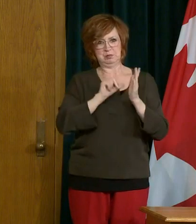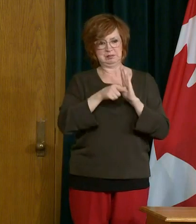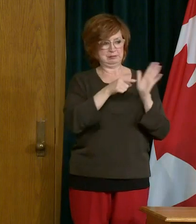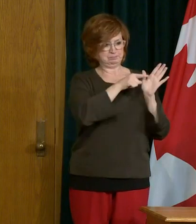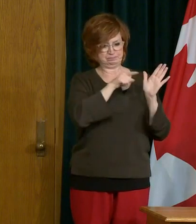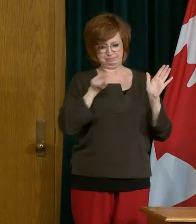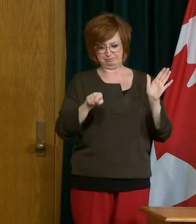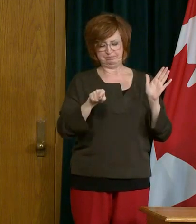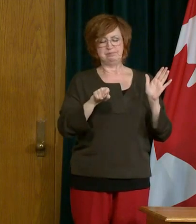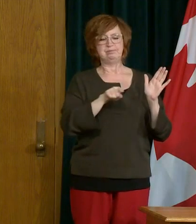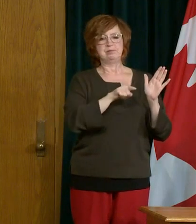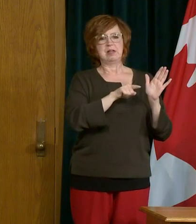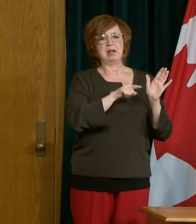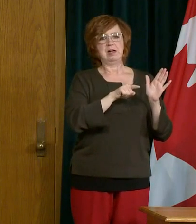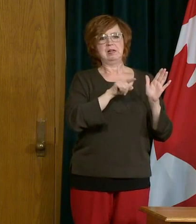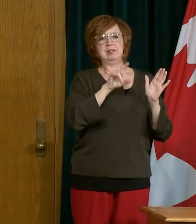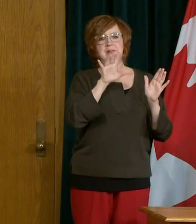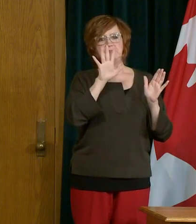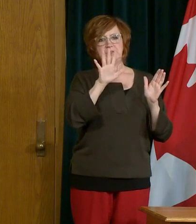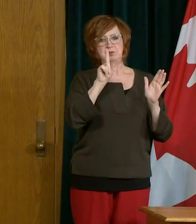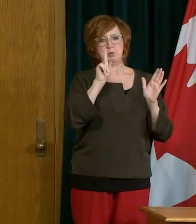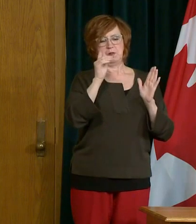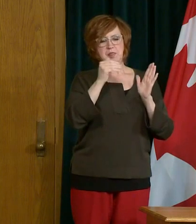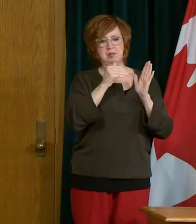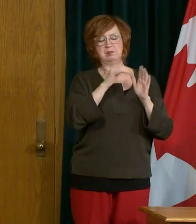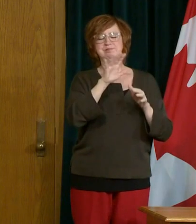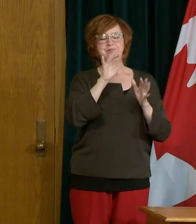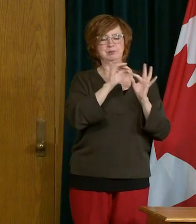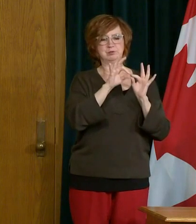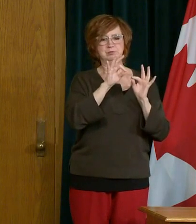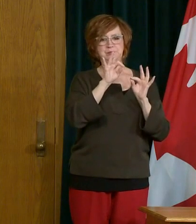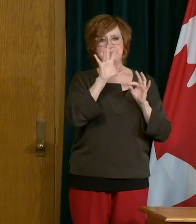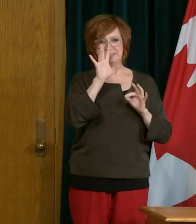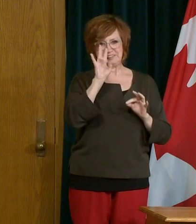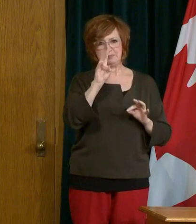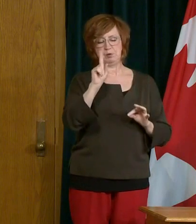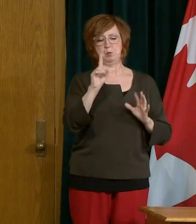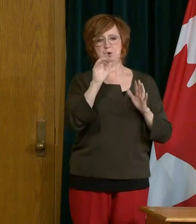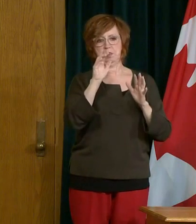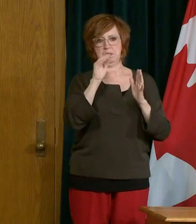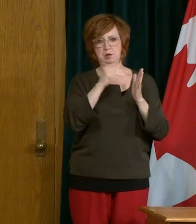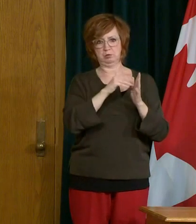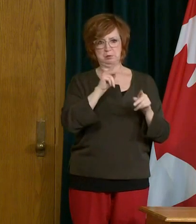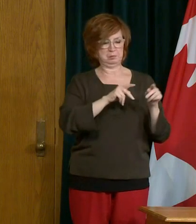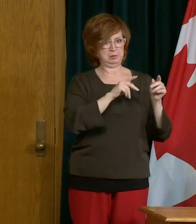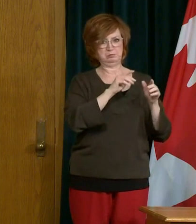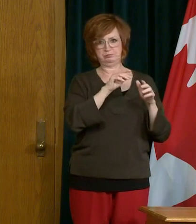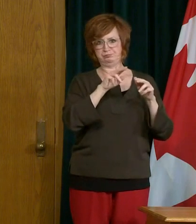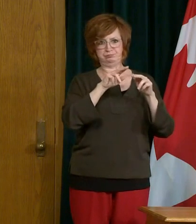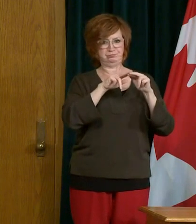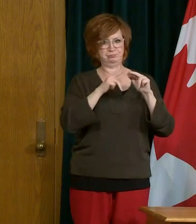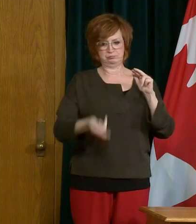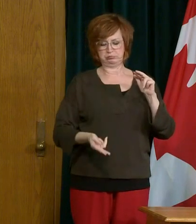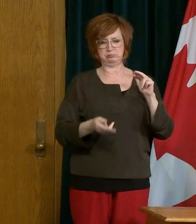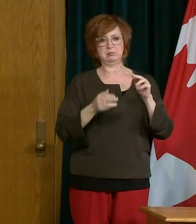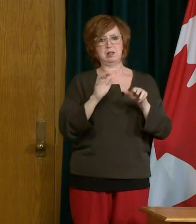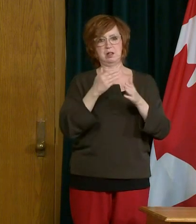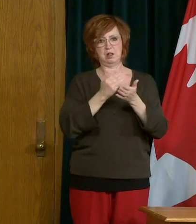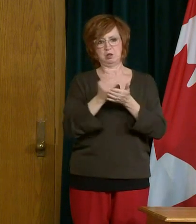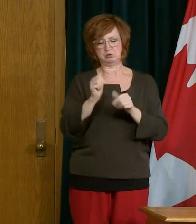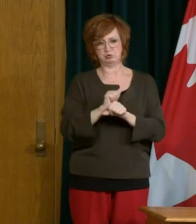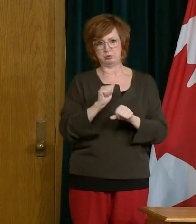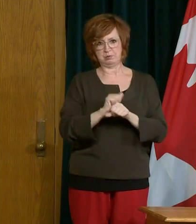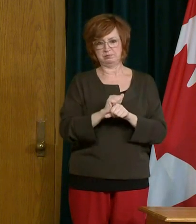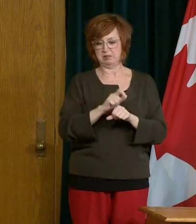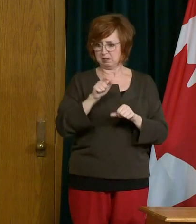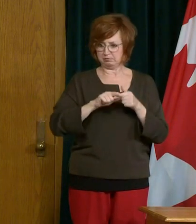pandemic. And we need to find a way for those 71,000 people to safely go back to work. And at the same time,